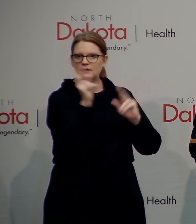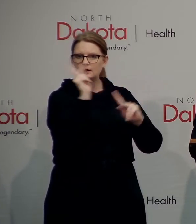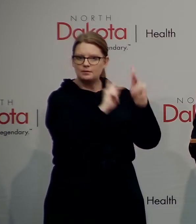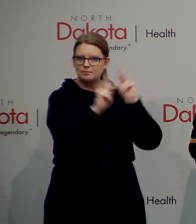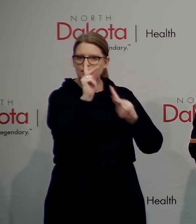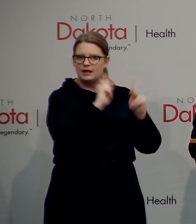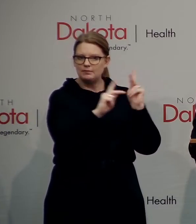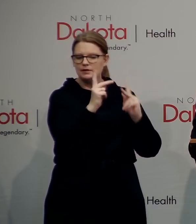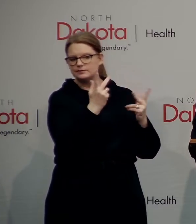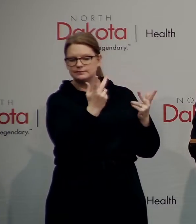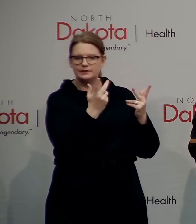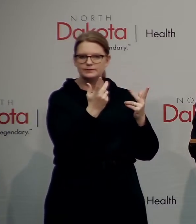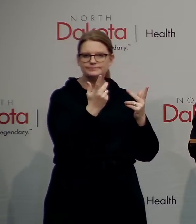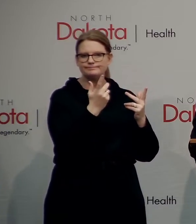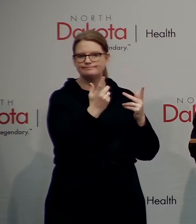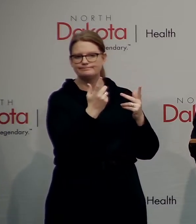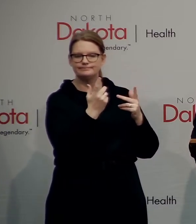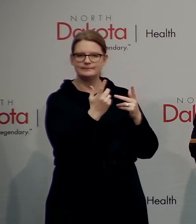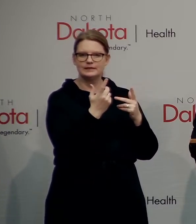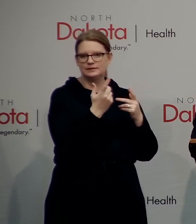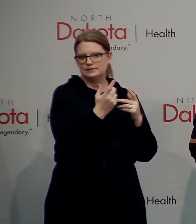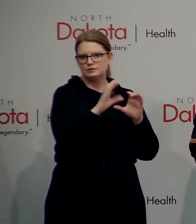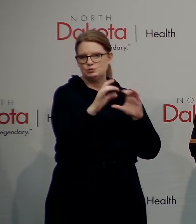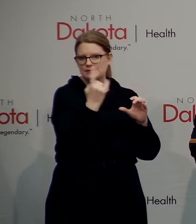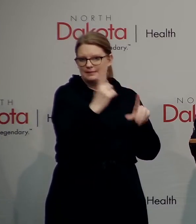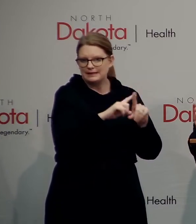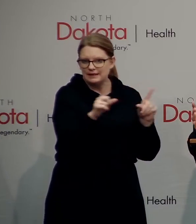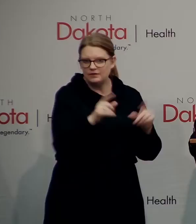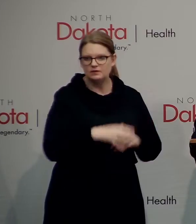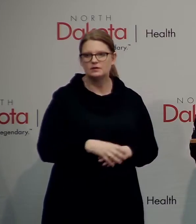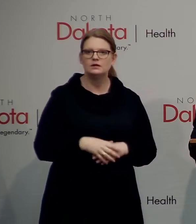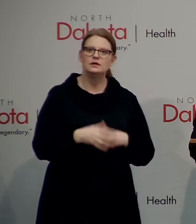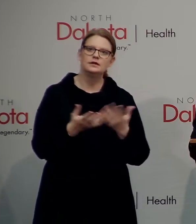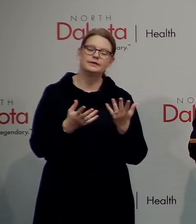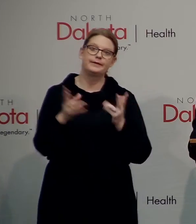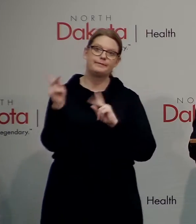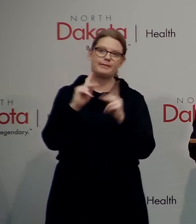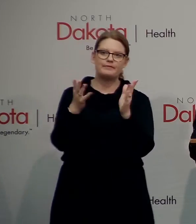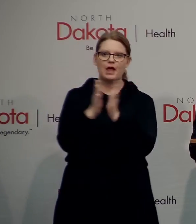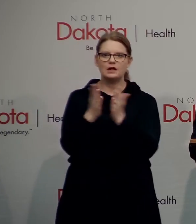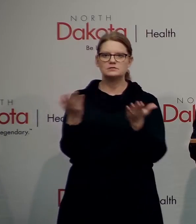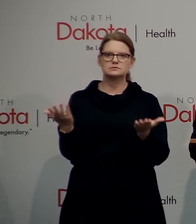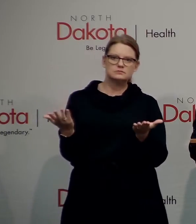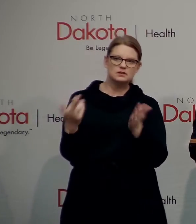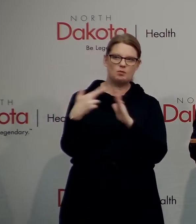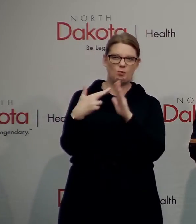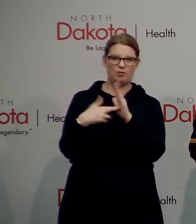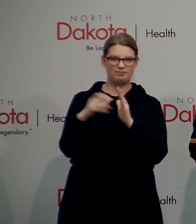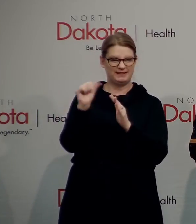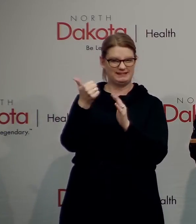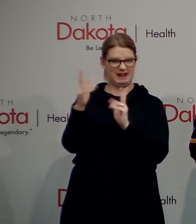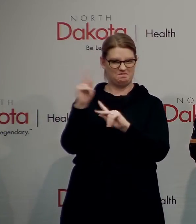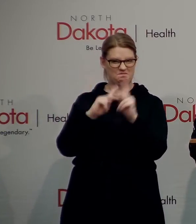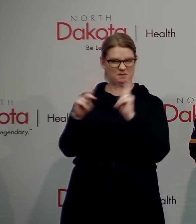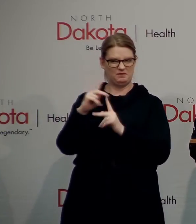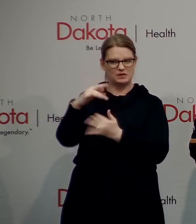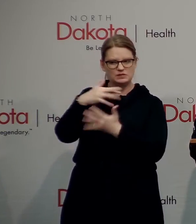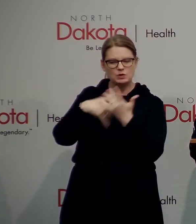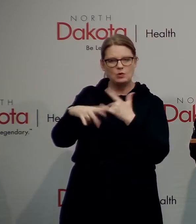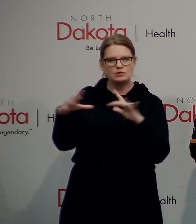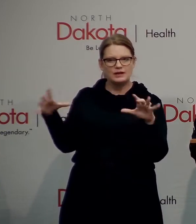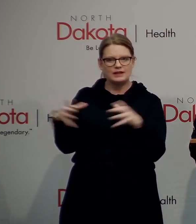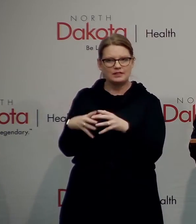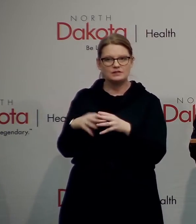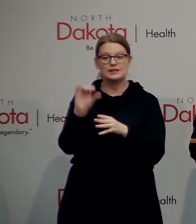with alternative forms to do that. Now, people have said, what about, your rule of 10 people for social gatherings? 10 people